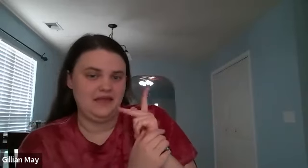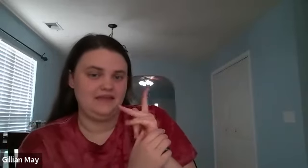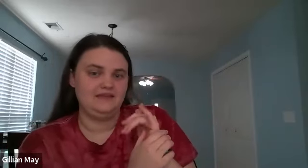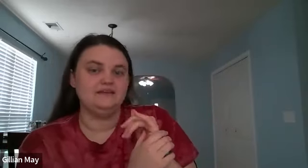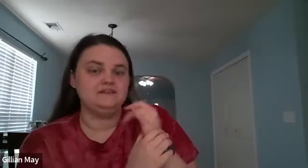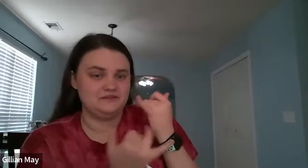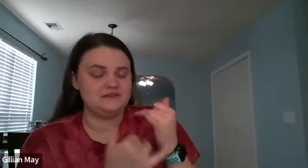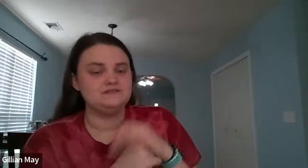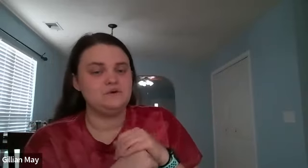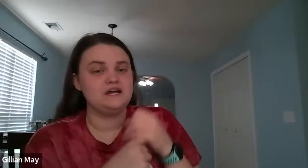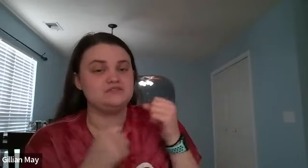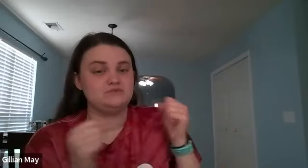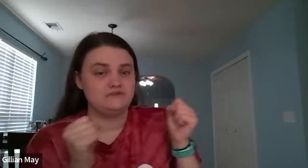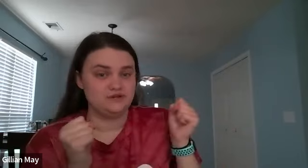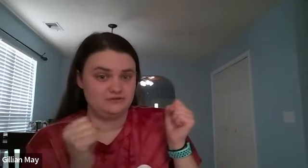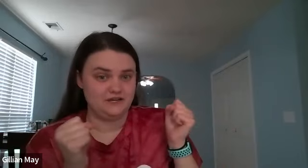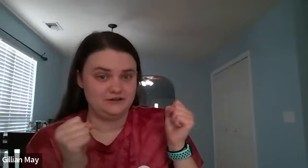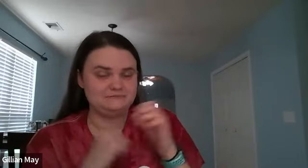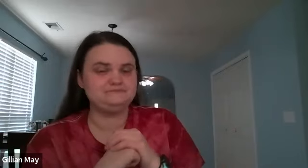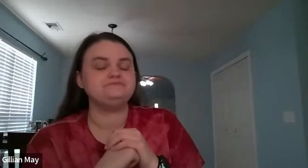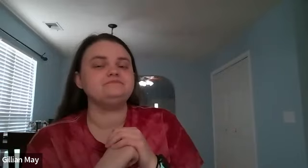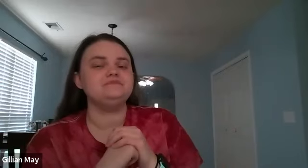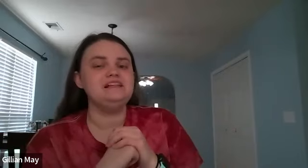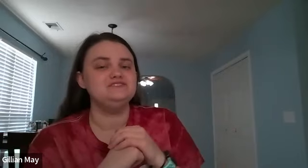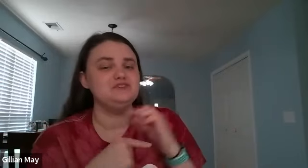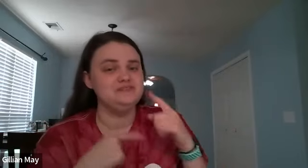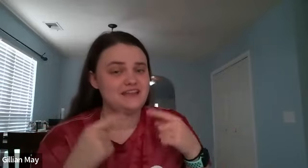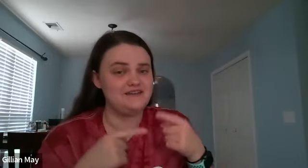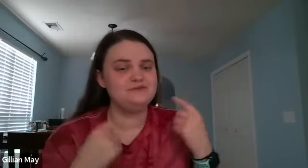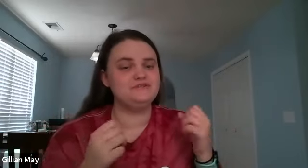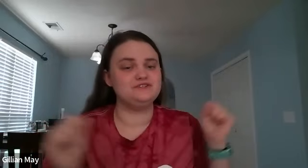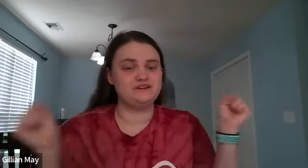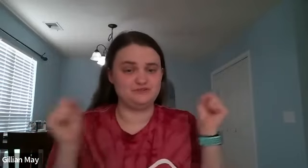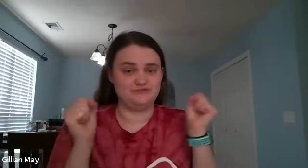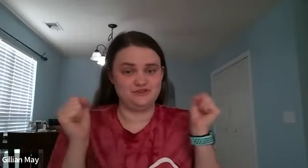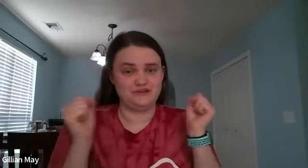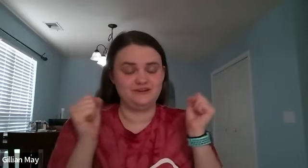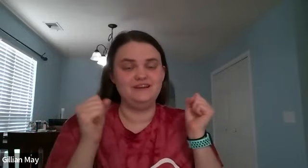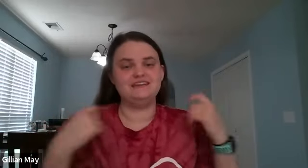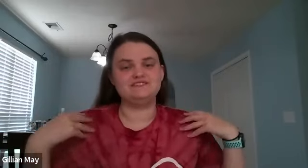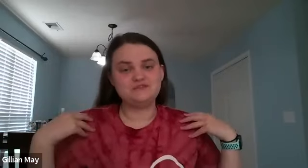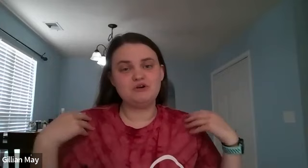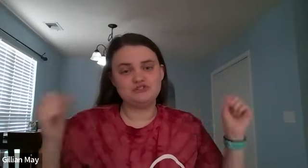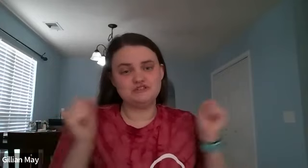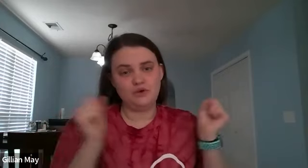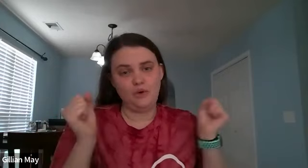Okay, so this was refrigerator. So the sign for refrigerator is refrigerator. It's like the motion of